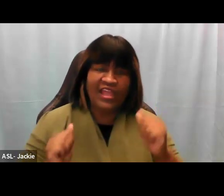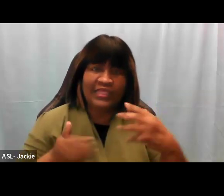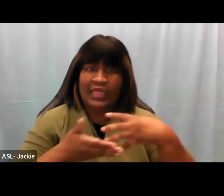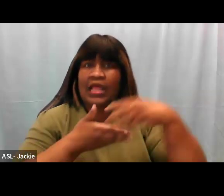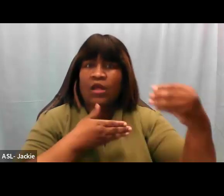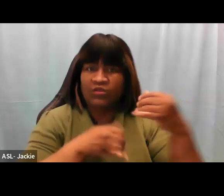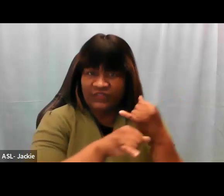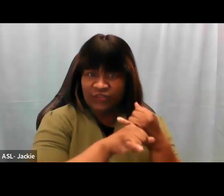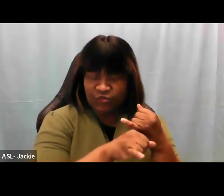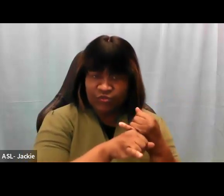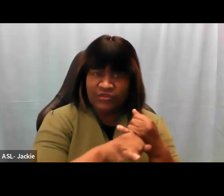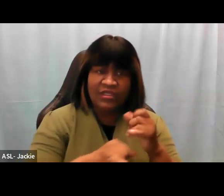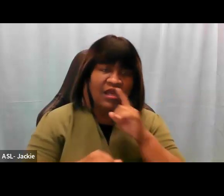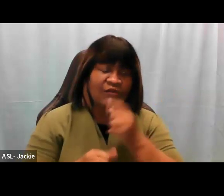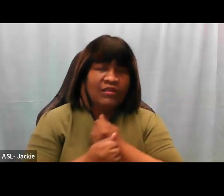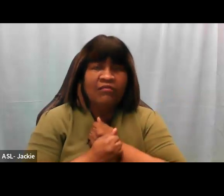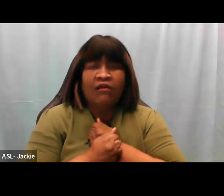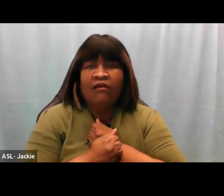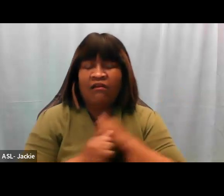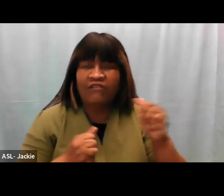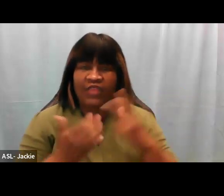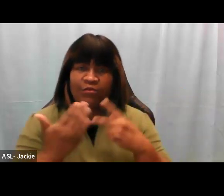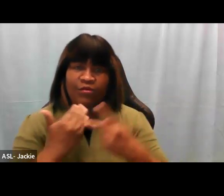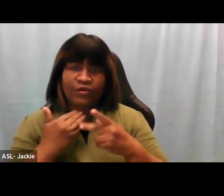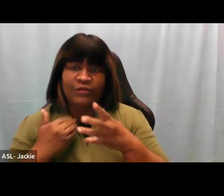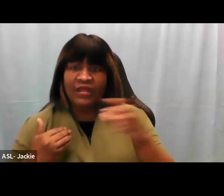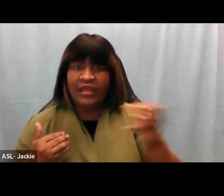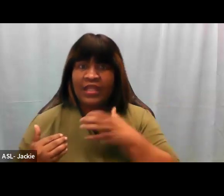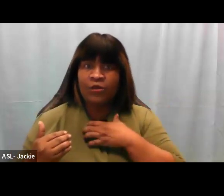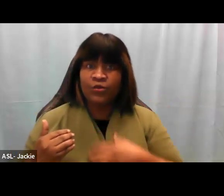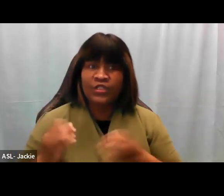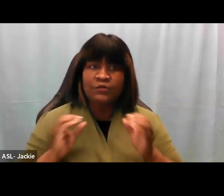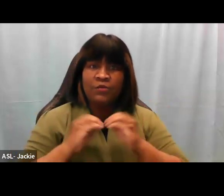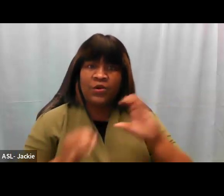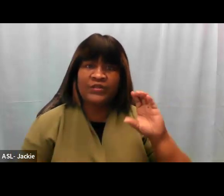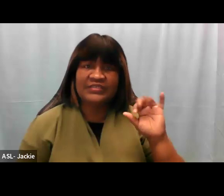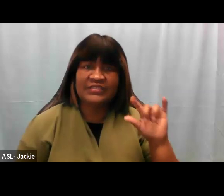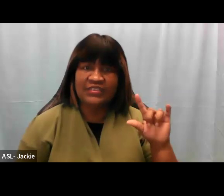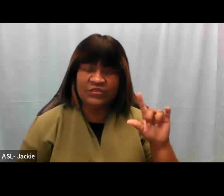I absolutely love that program, and I really wish that more SILs